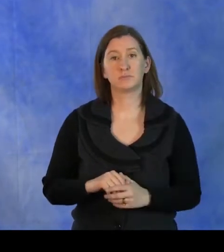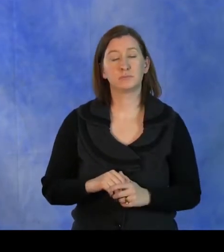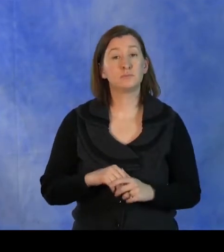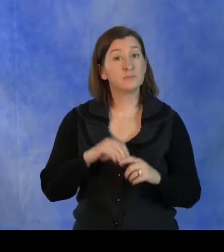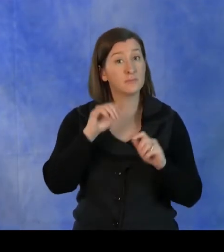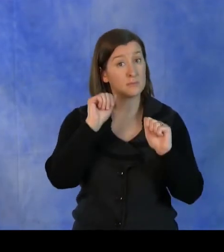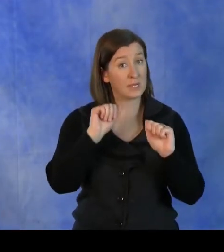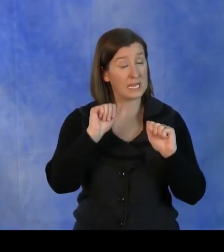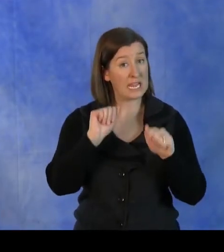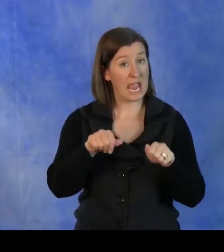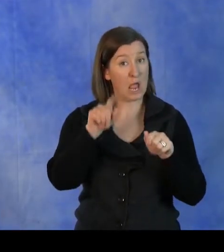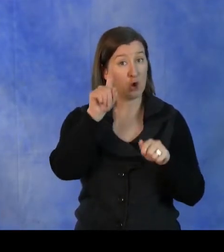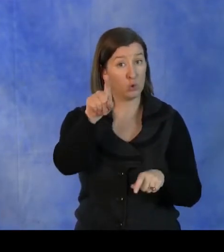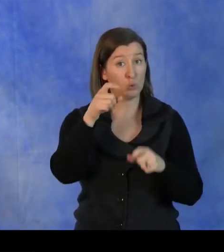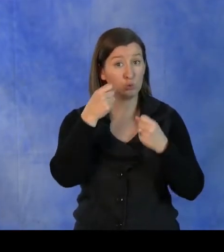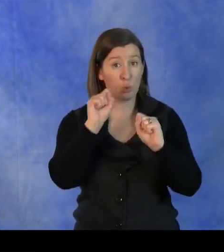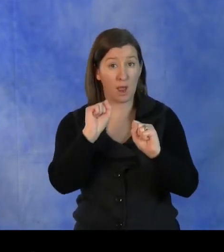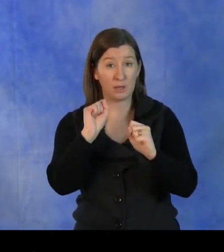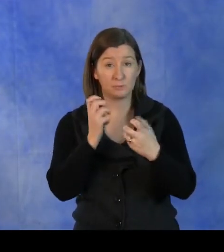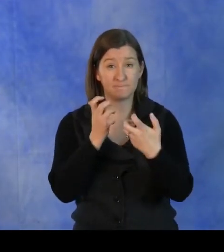student?